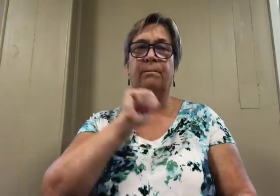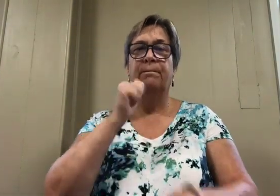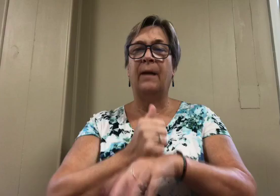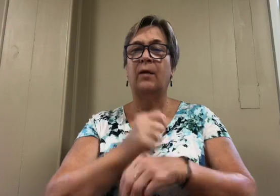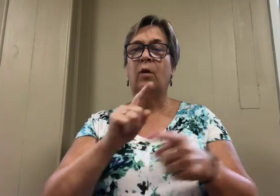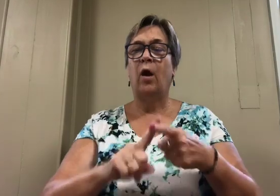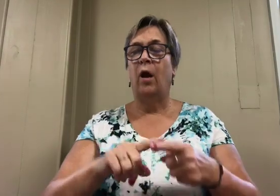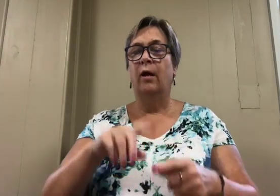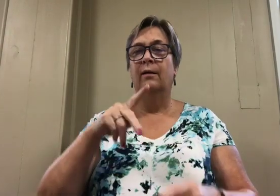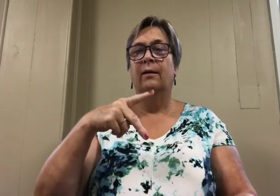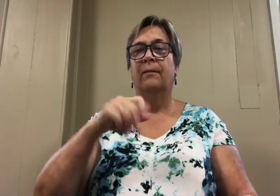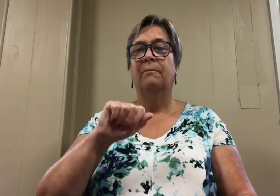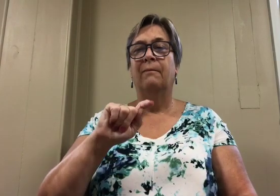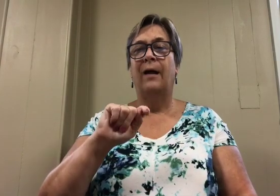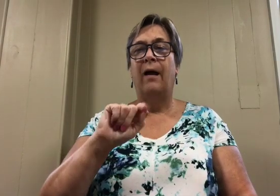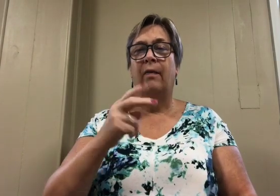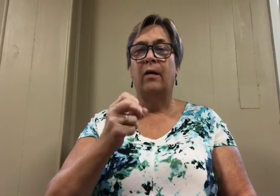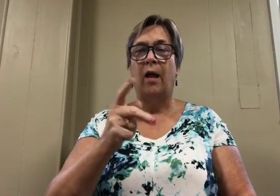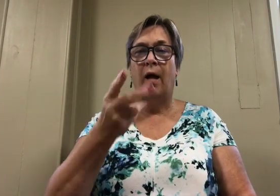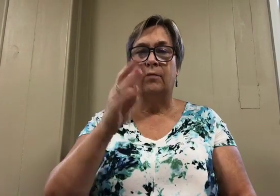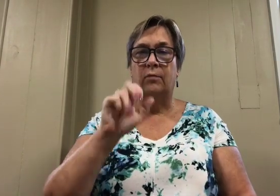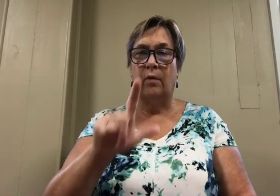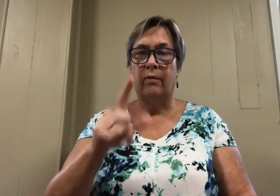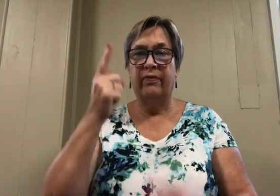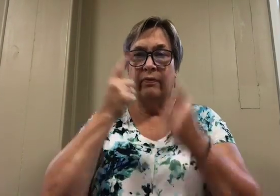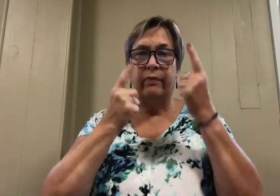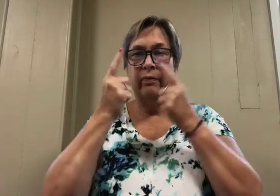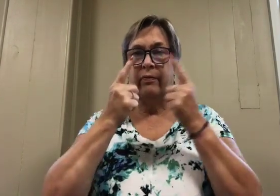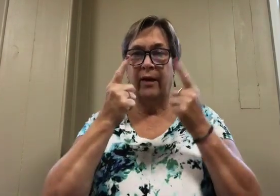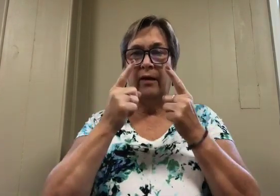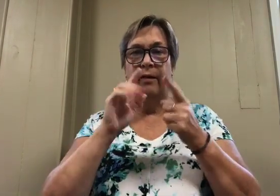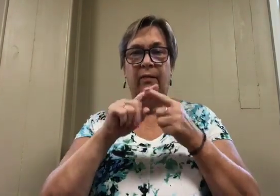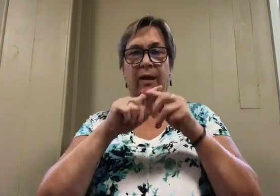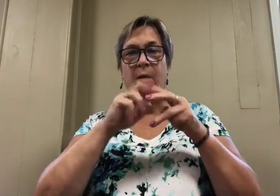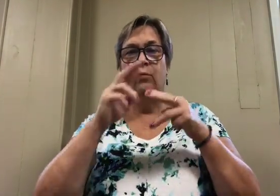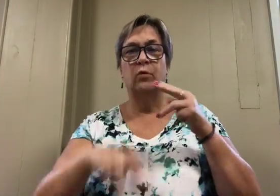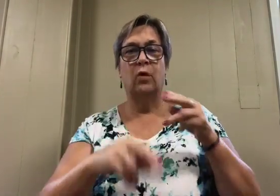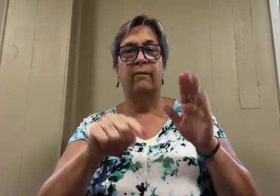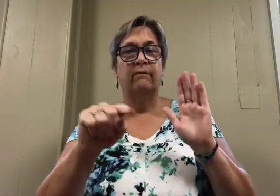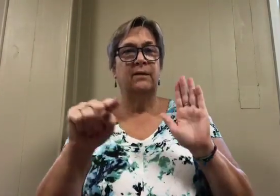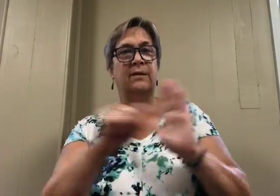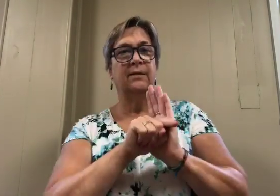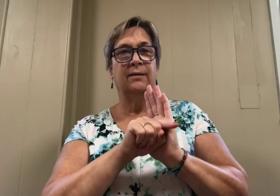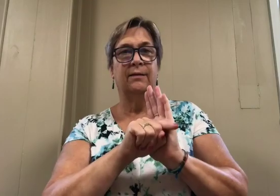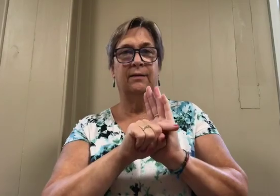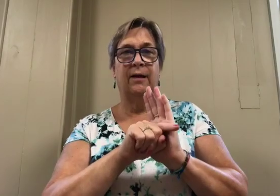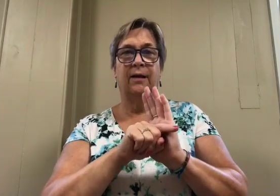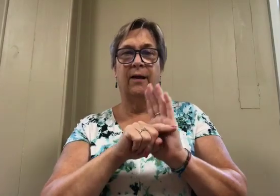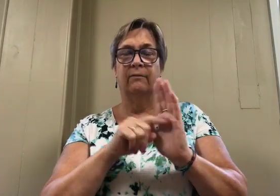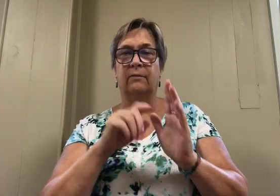This could be manifested through attitude or pathological thinking that results